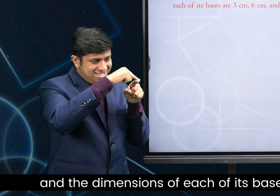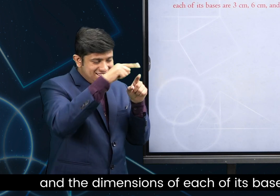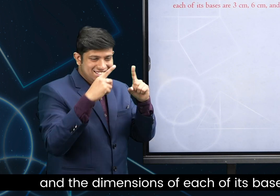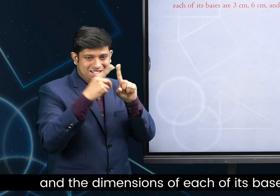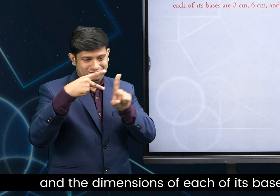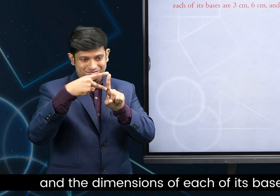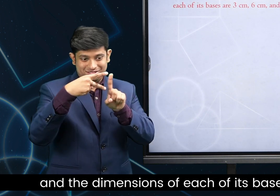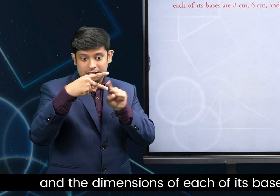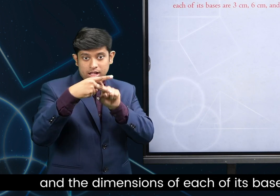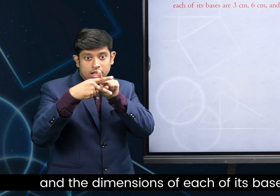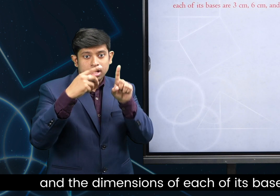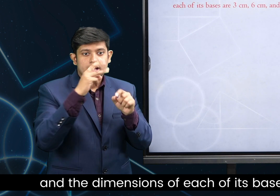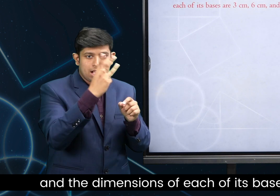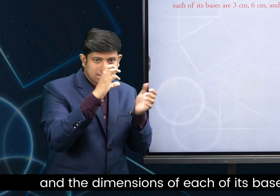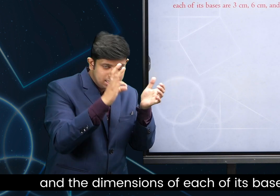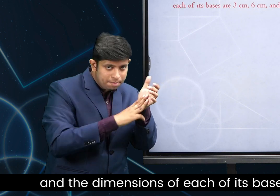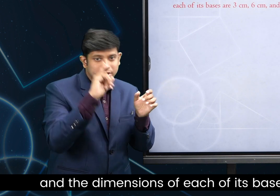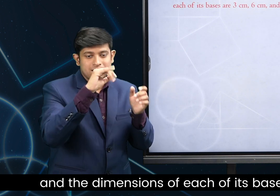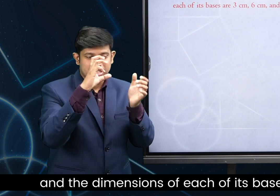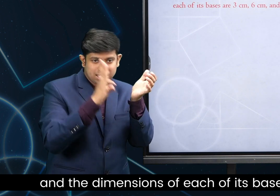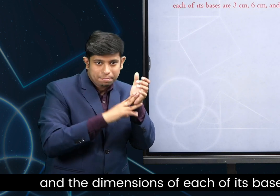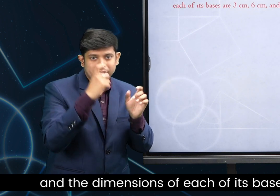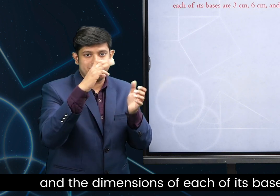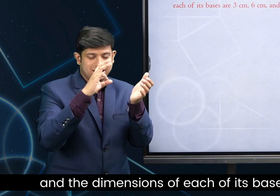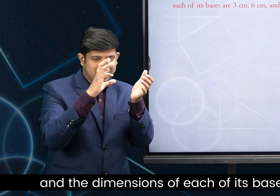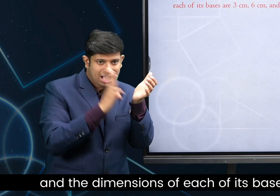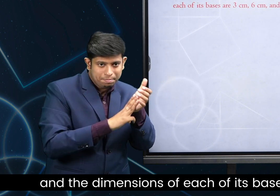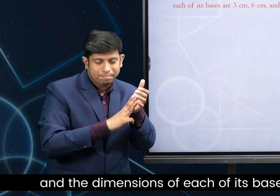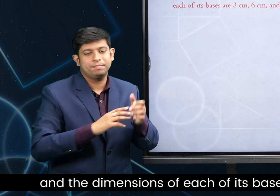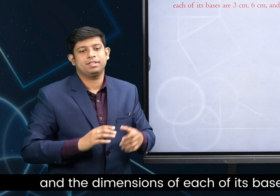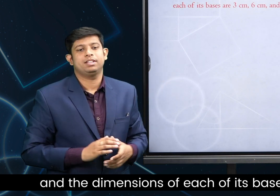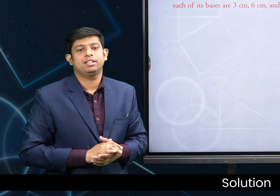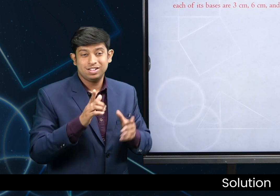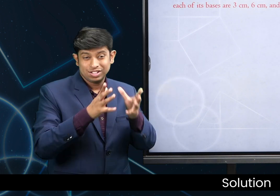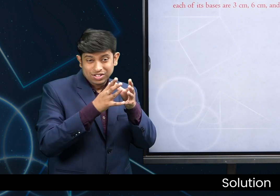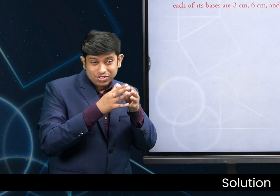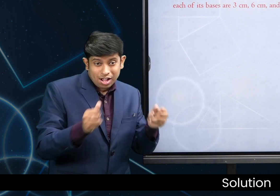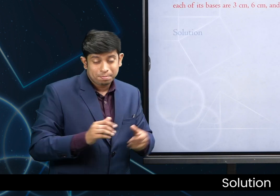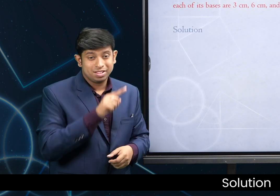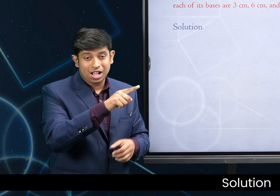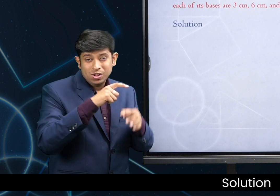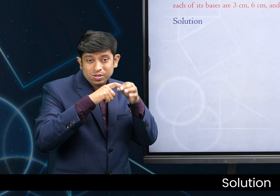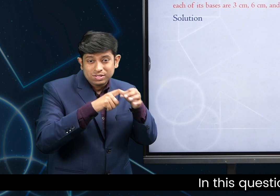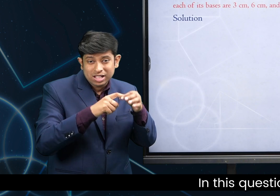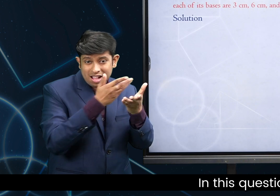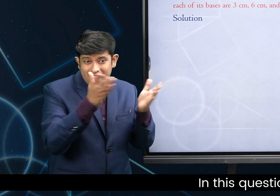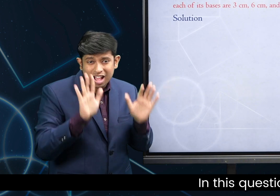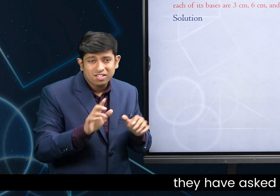dimensions of each of its bases are 3 cm, 6 cm and 7 cm. Solution. In this question, they